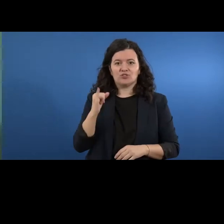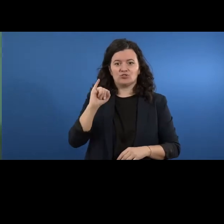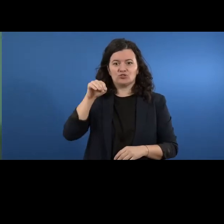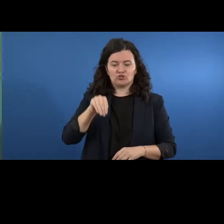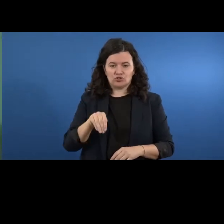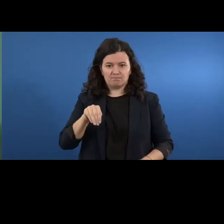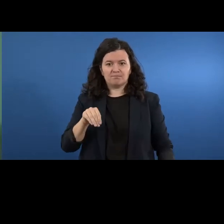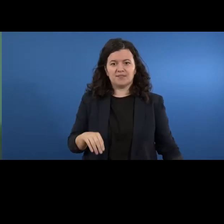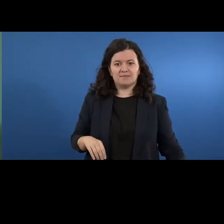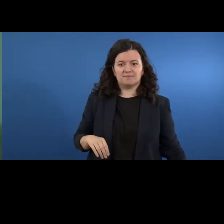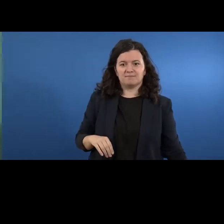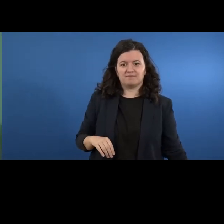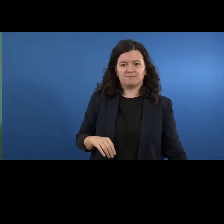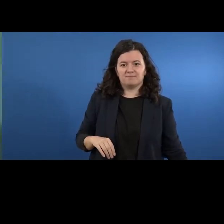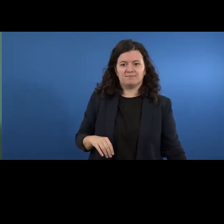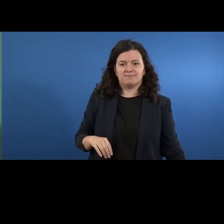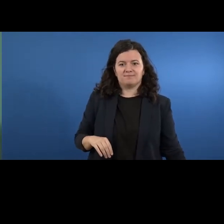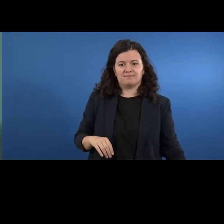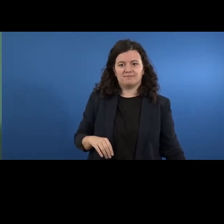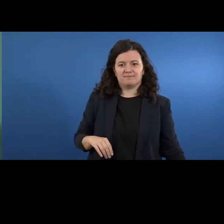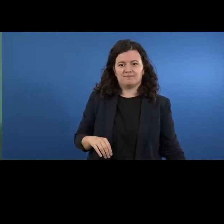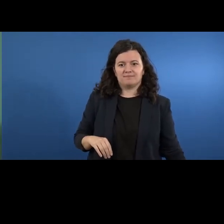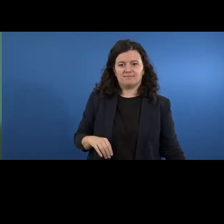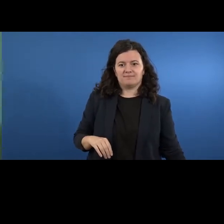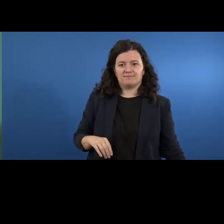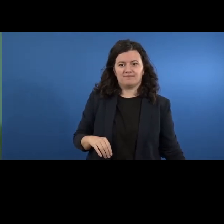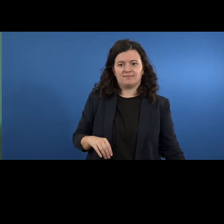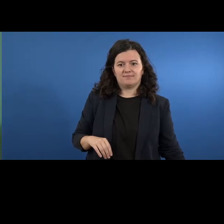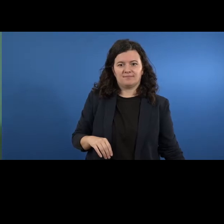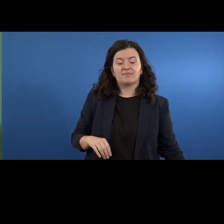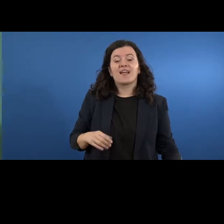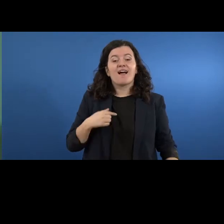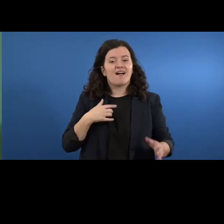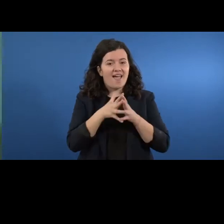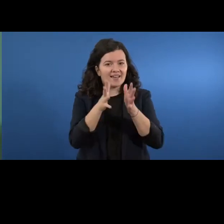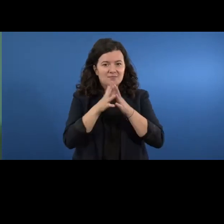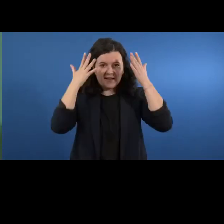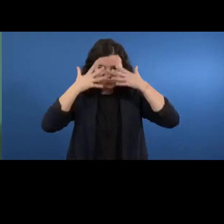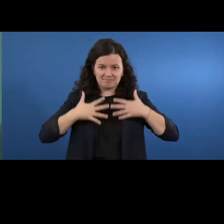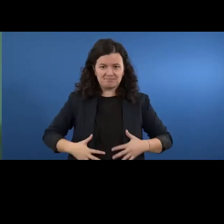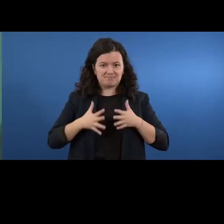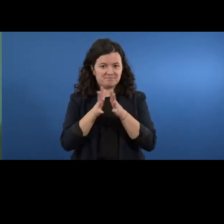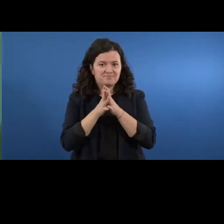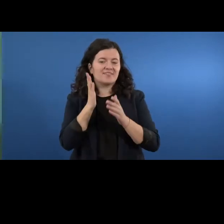shirt. I have a dark brown hair and light brown skin. So thanks, Jürgen. I think